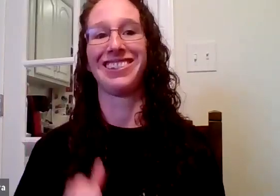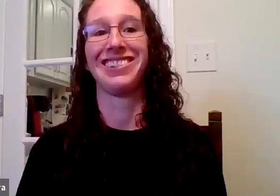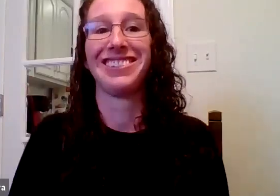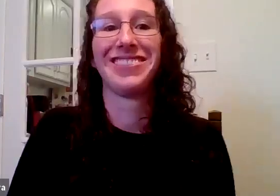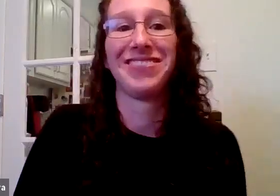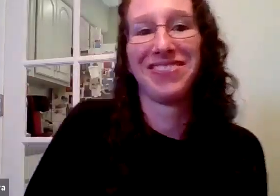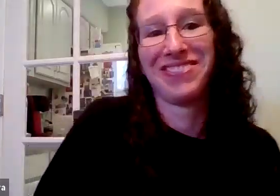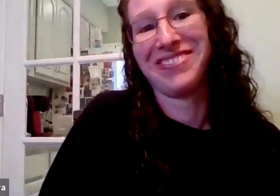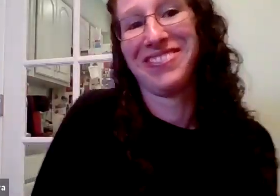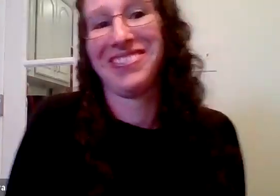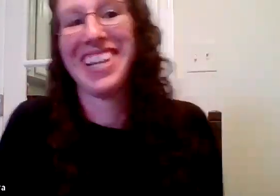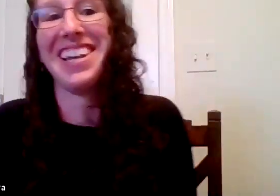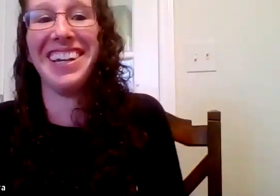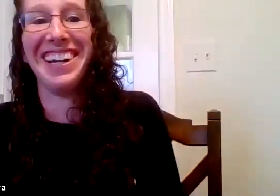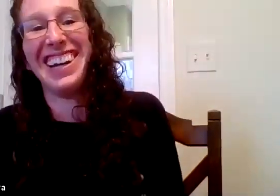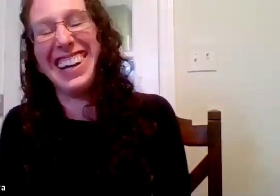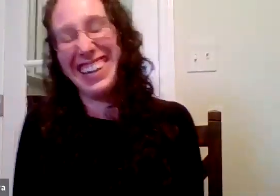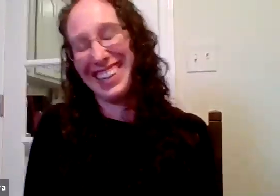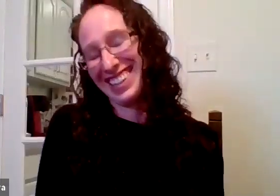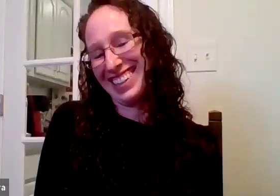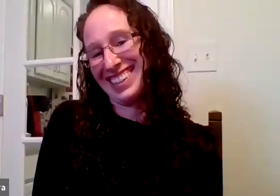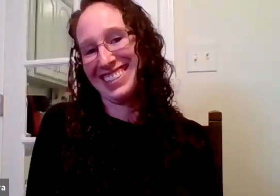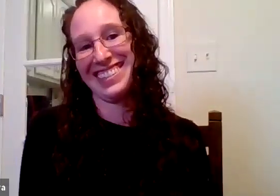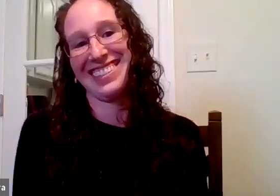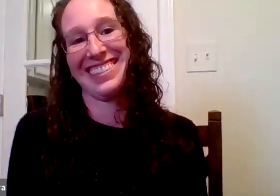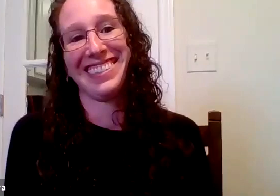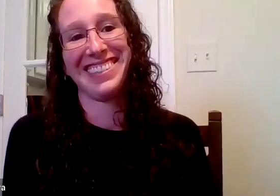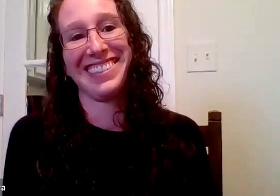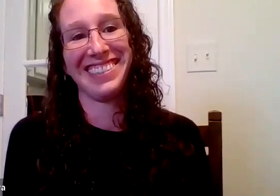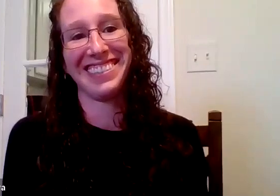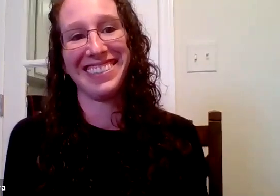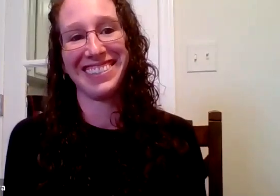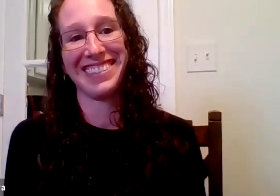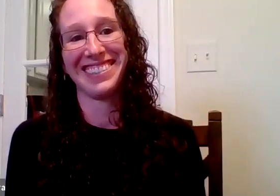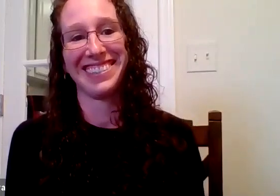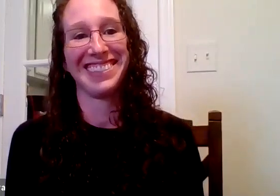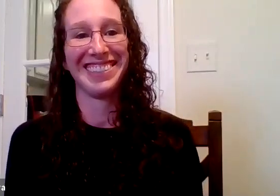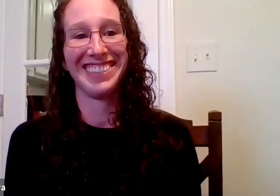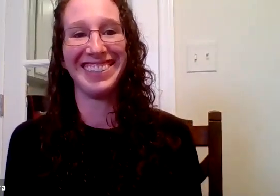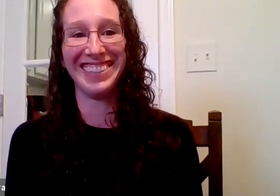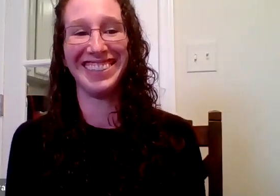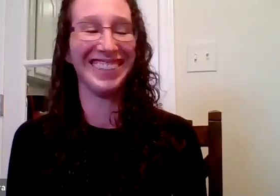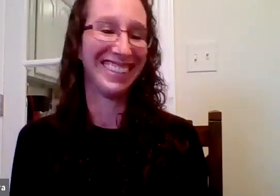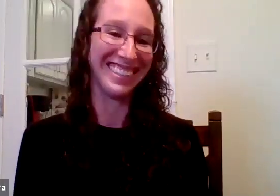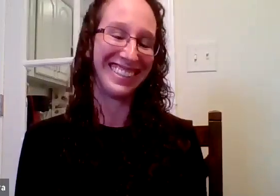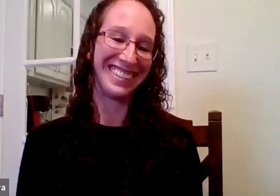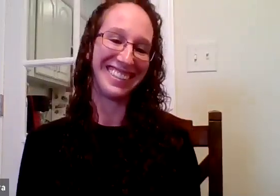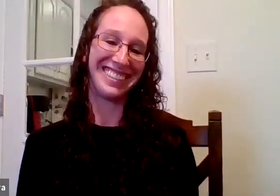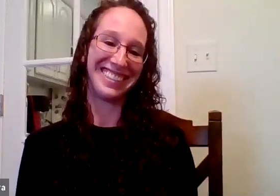Oh, see, show off. Her husband had a deaf parent. That's his not fair. Okay. So